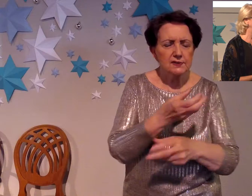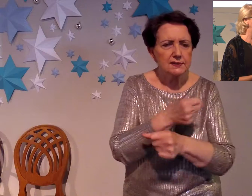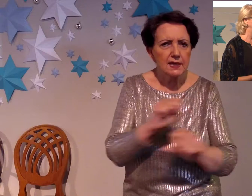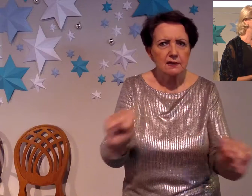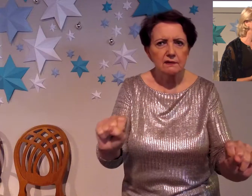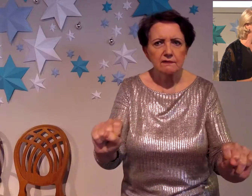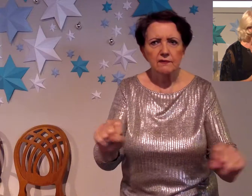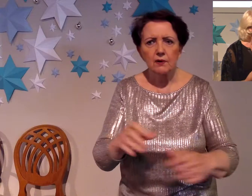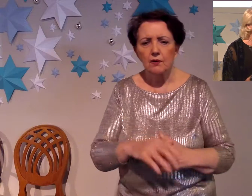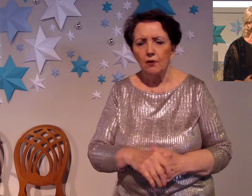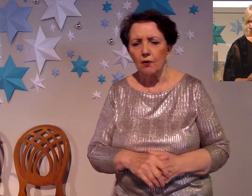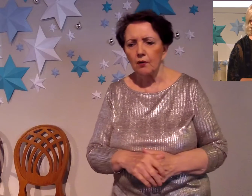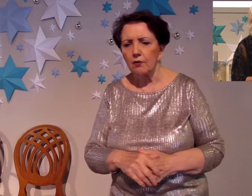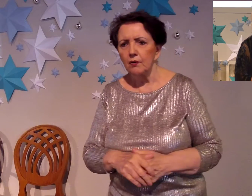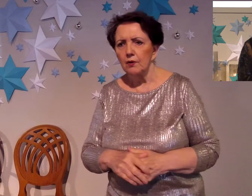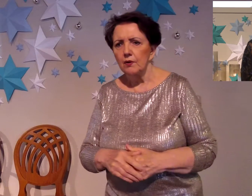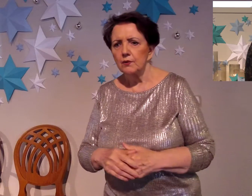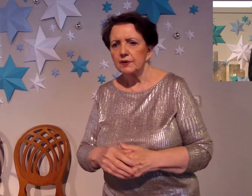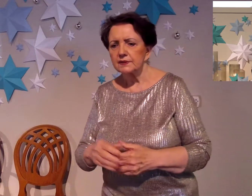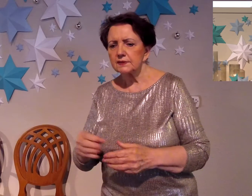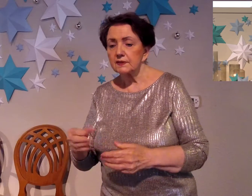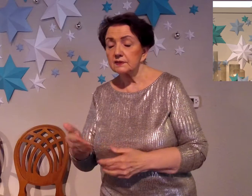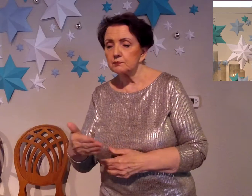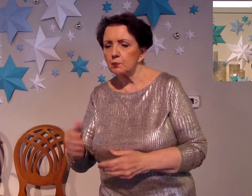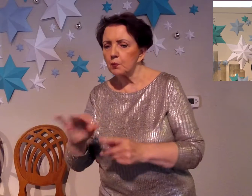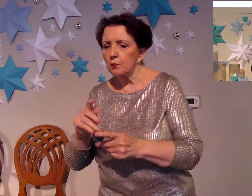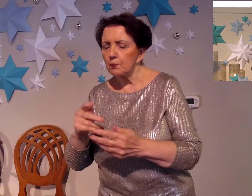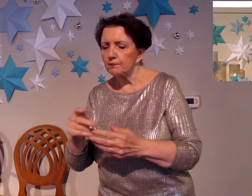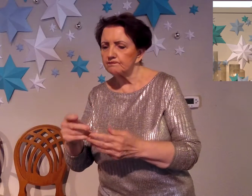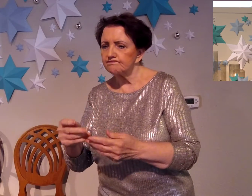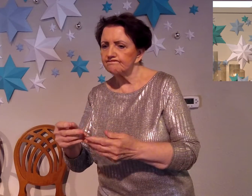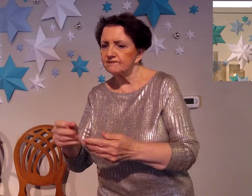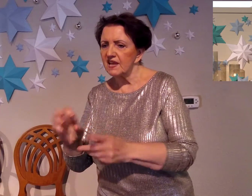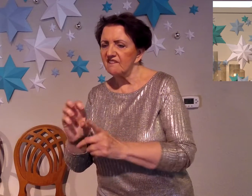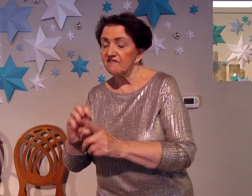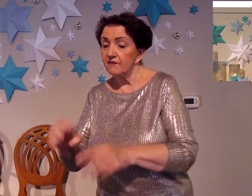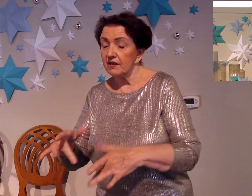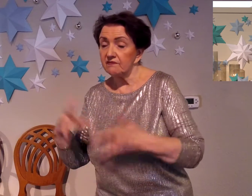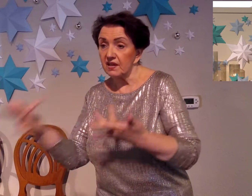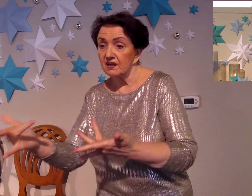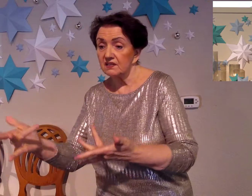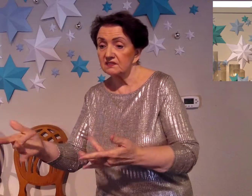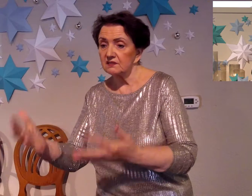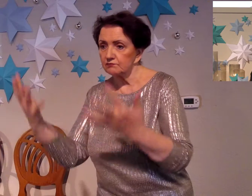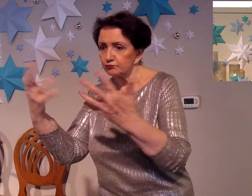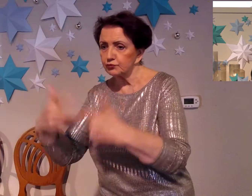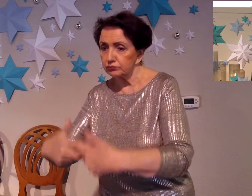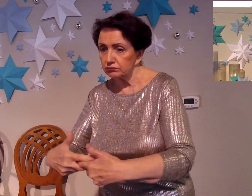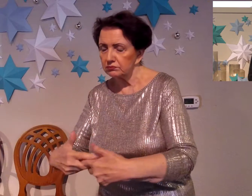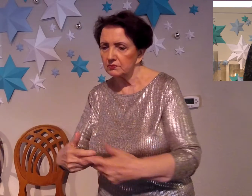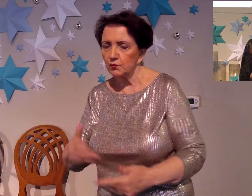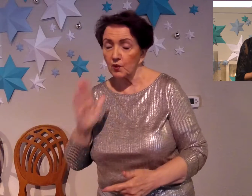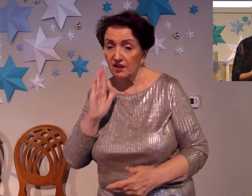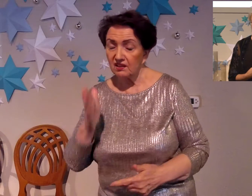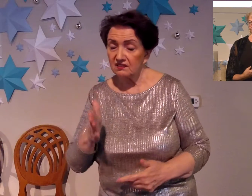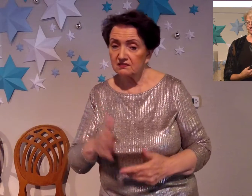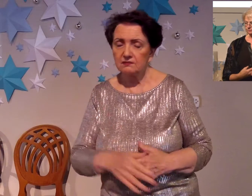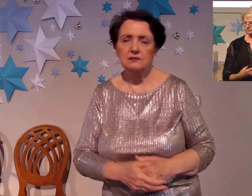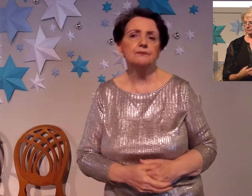mess that we got ourselves in, all of those kinds of things. Yes, we have to stand guard at the portals of our